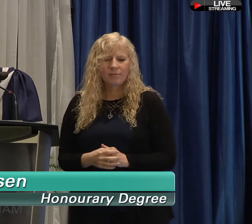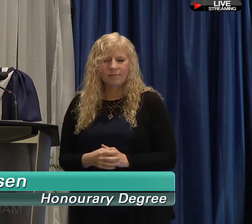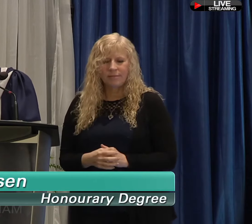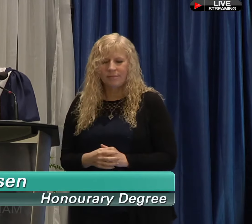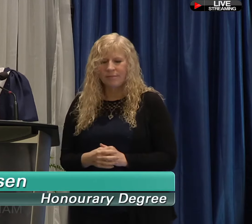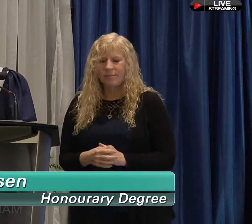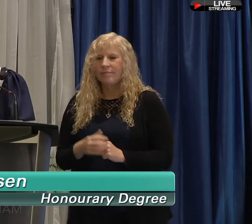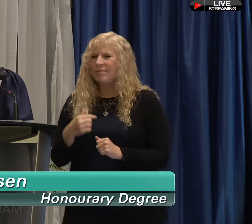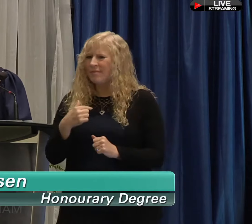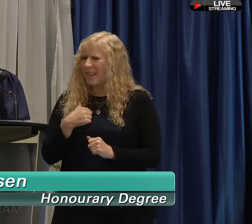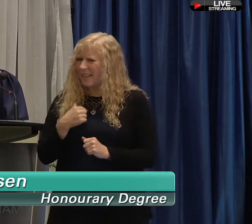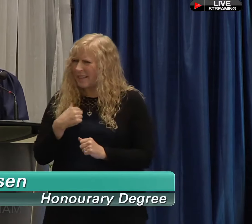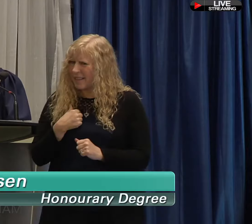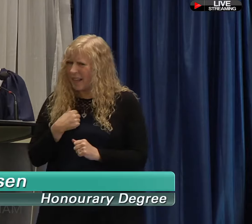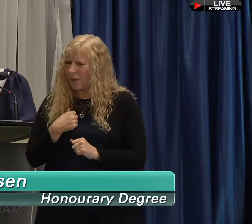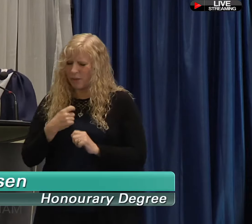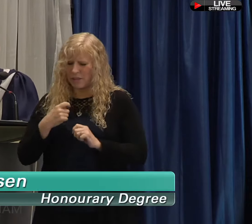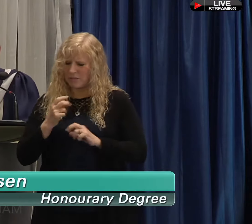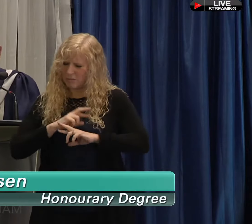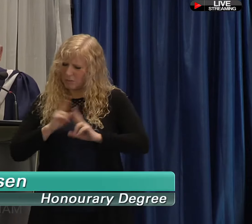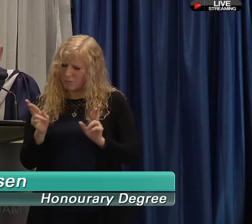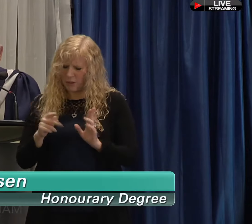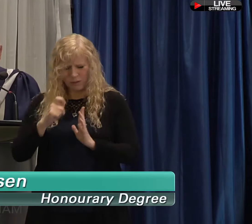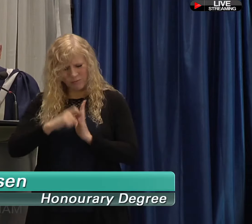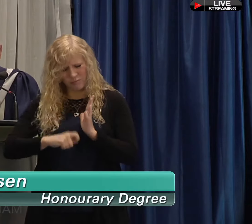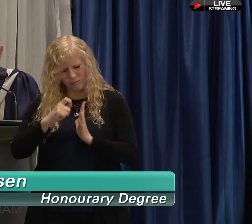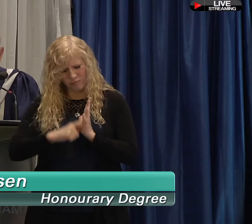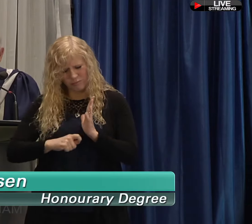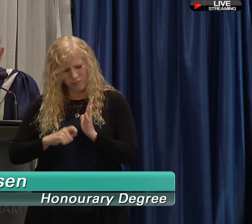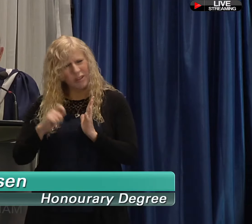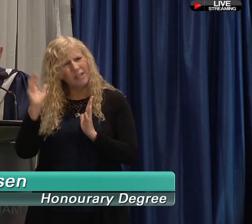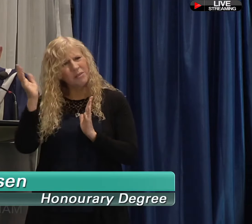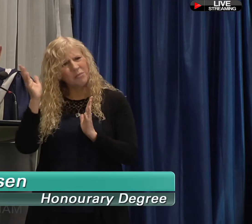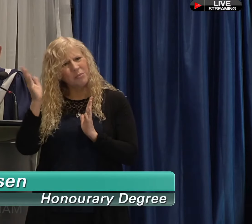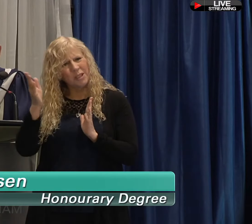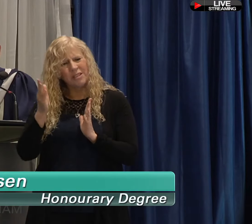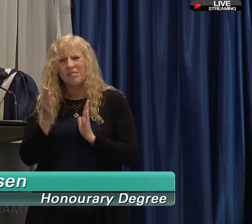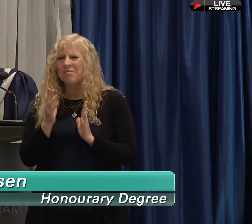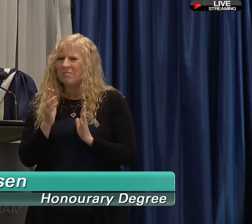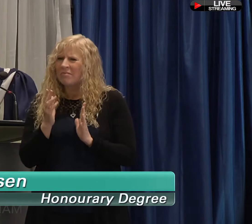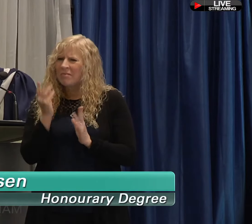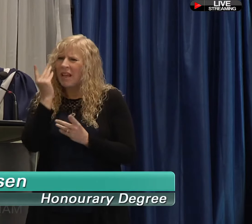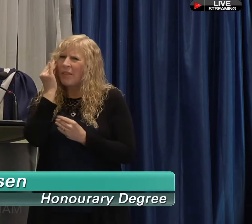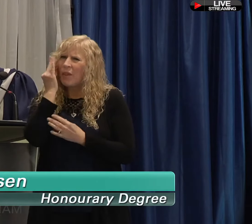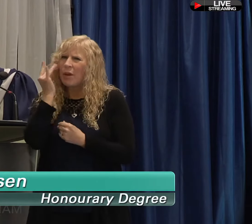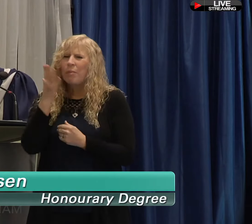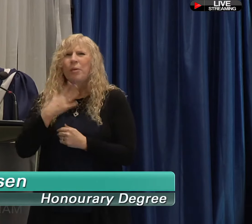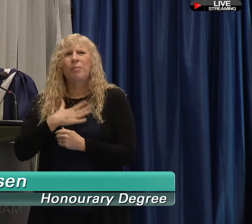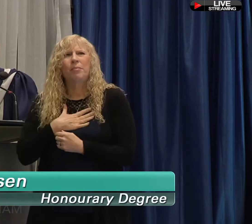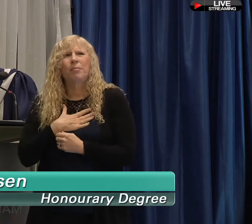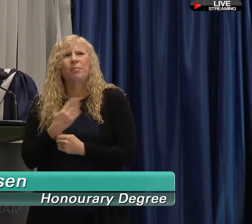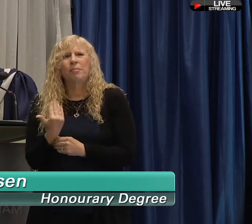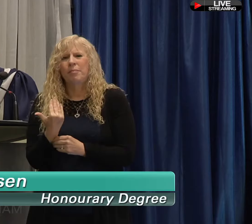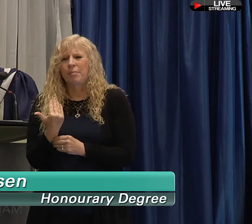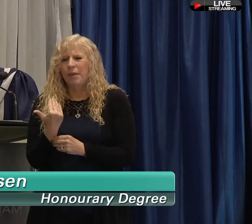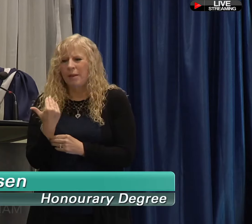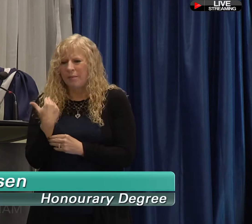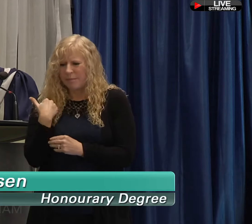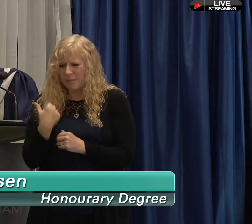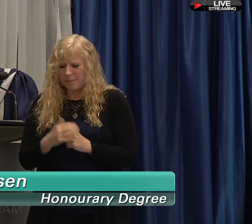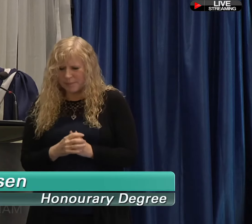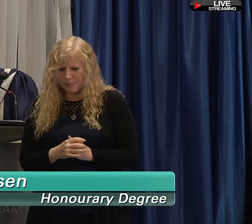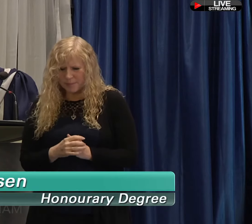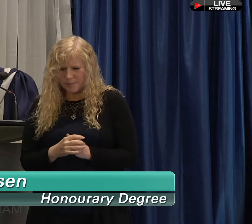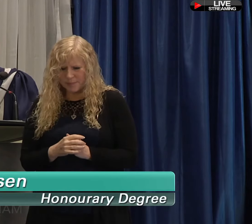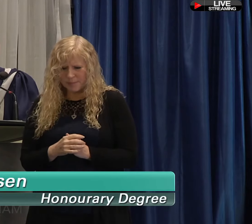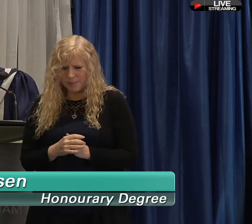As I was preparing to write this speech, I couldn't help but think about my past and all of